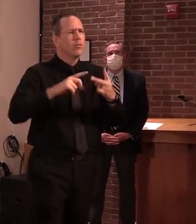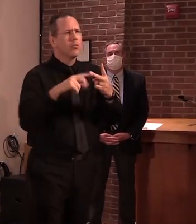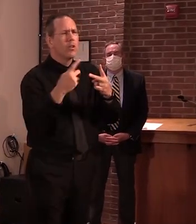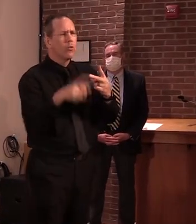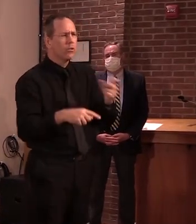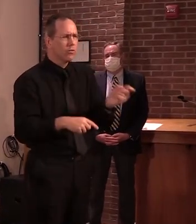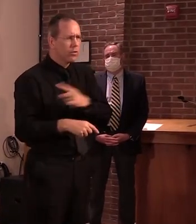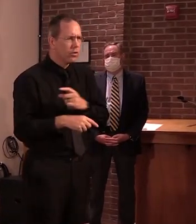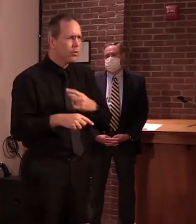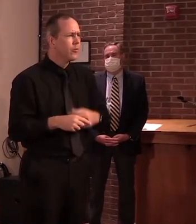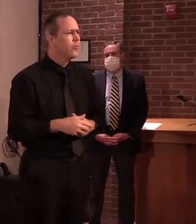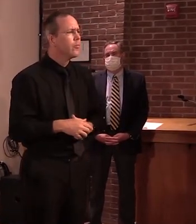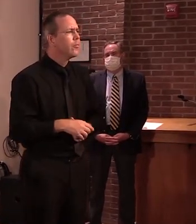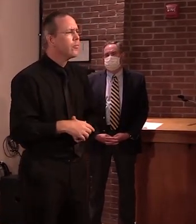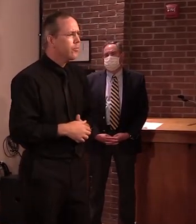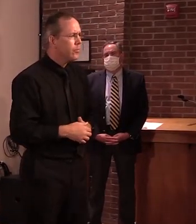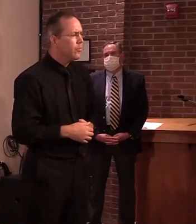Newport.